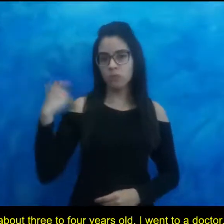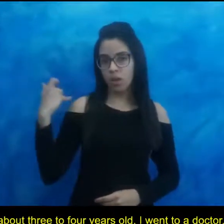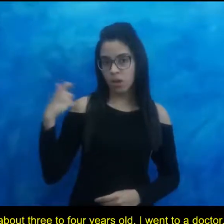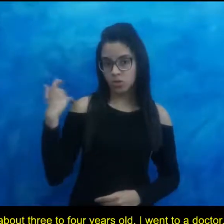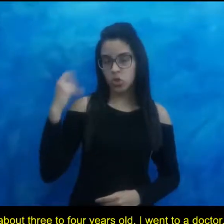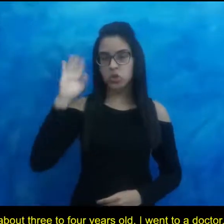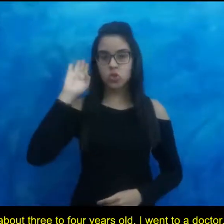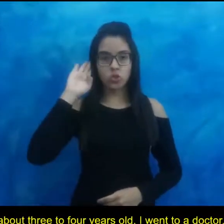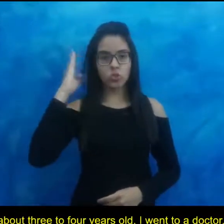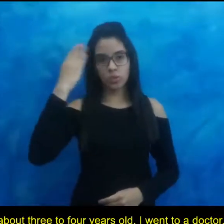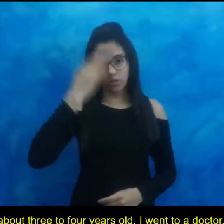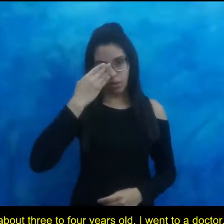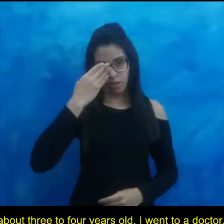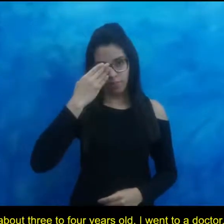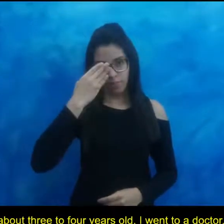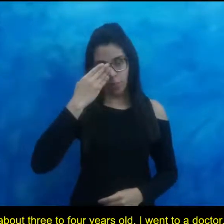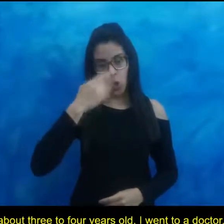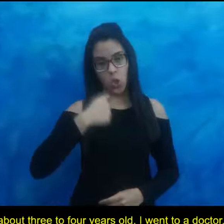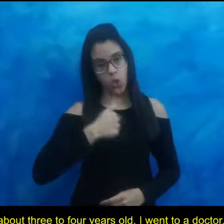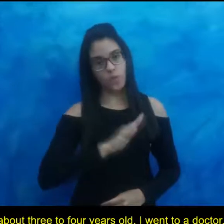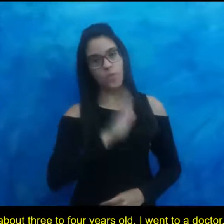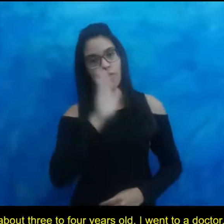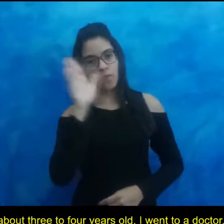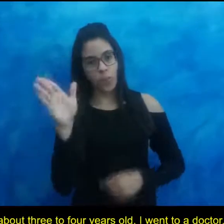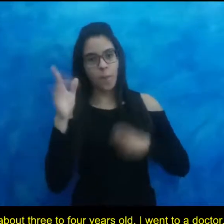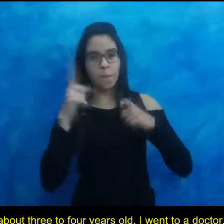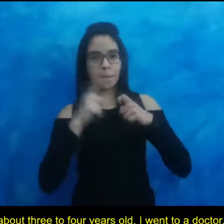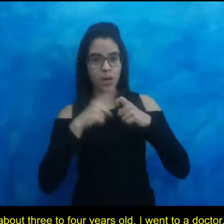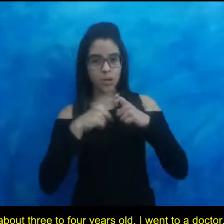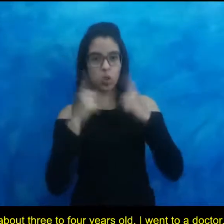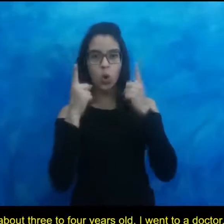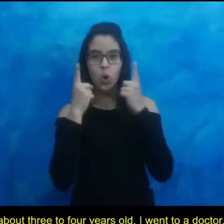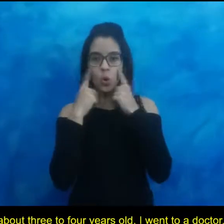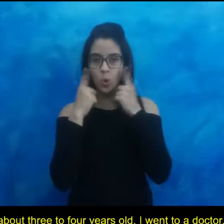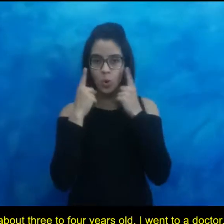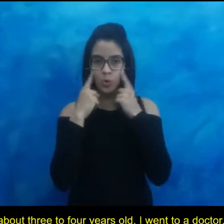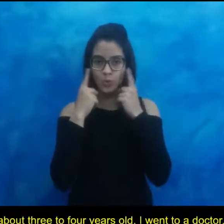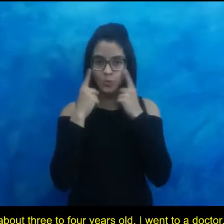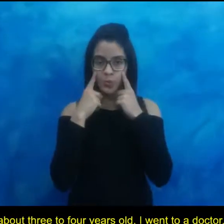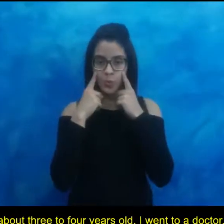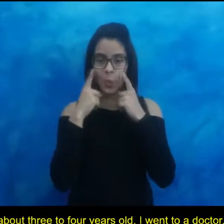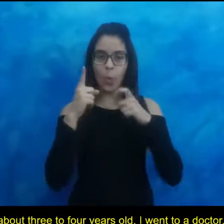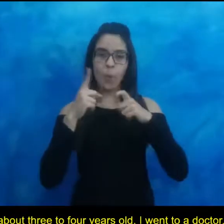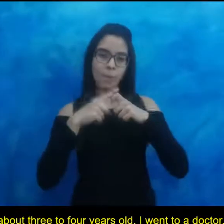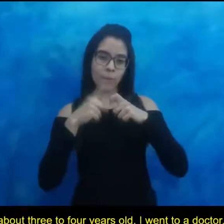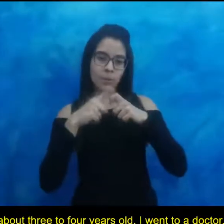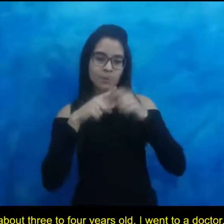I went to a doctor. He started investigating, asked for several tests,